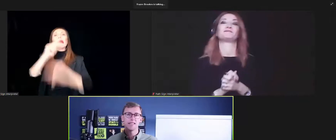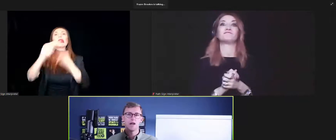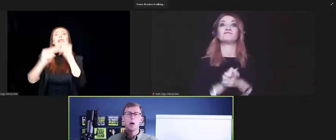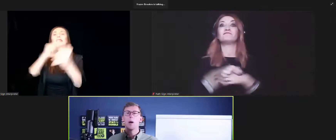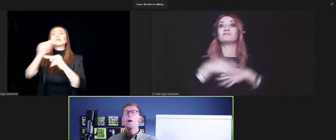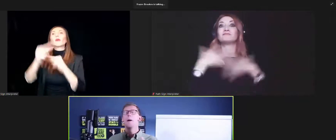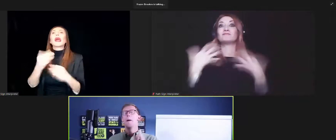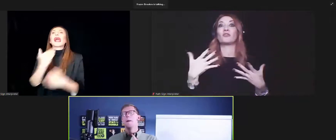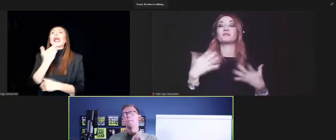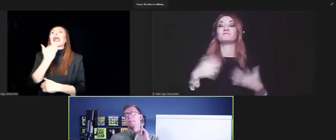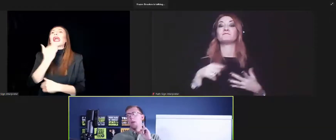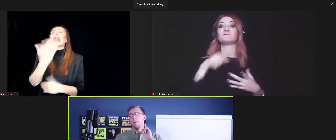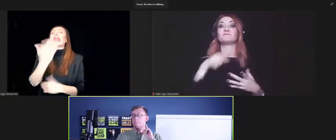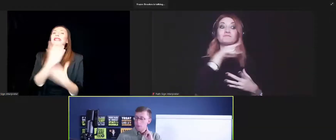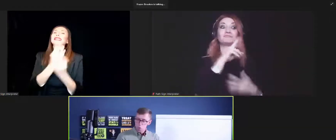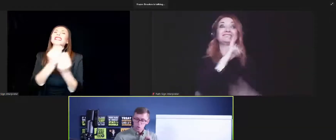that?